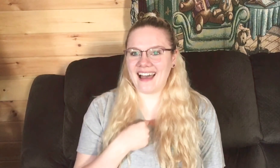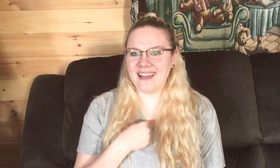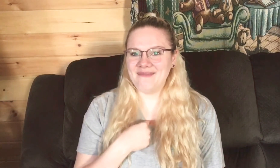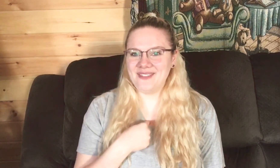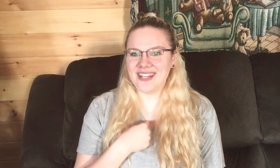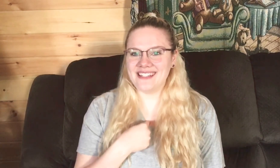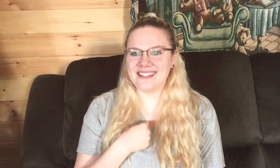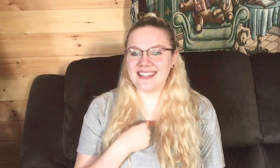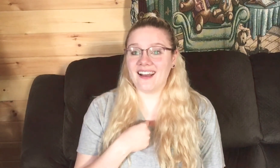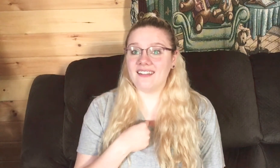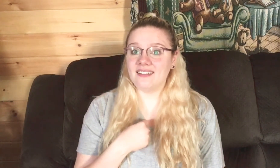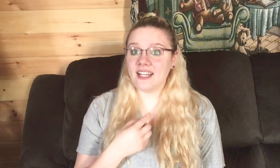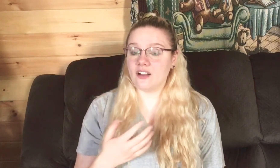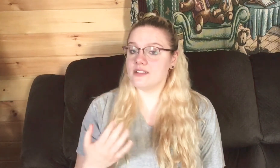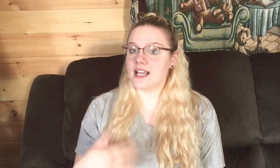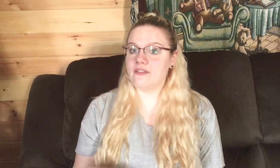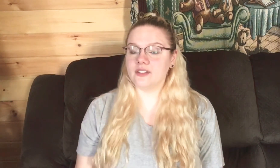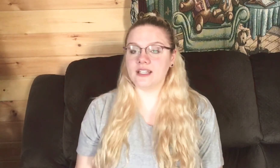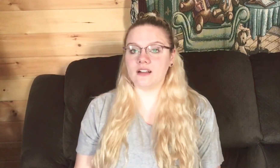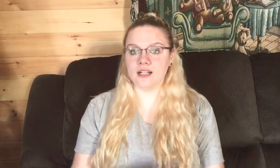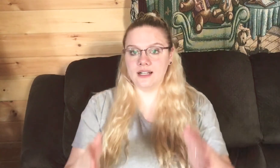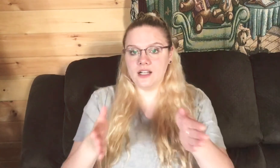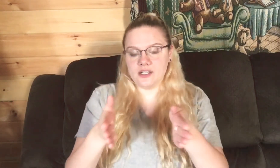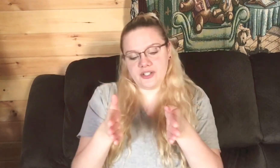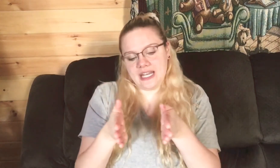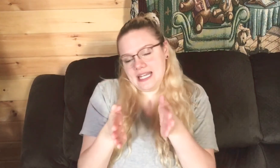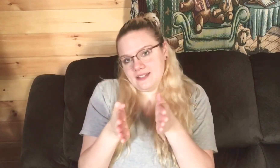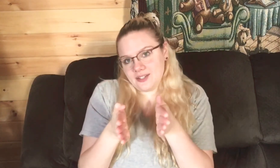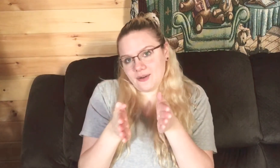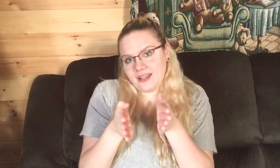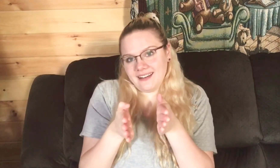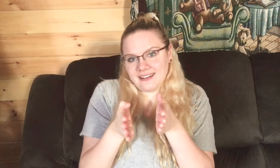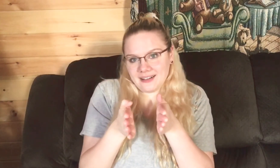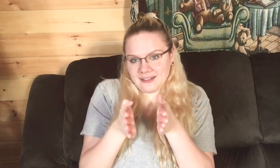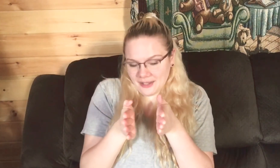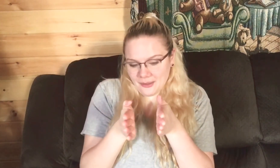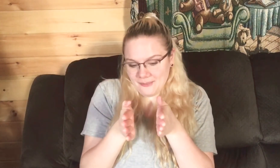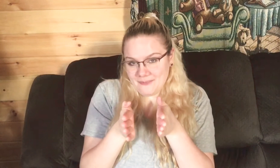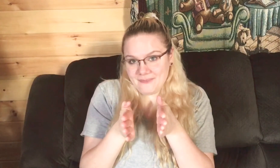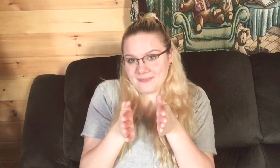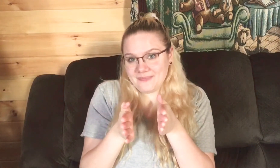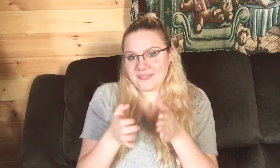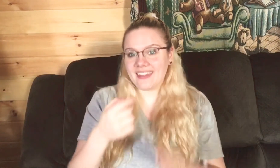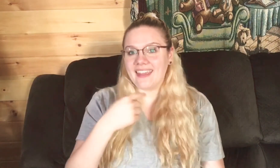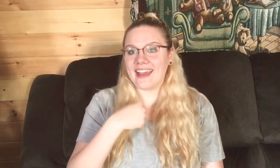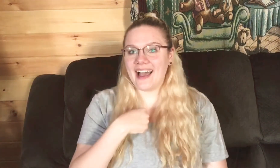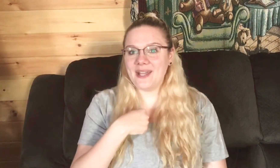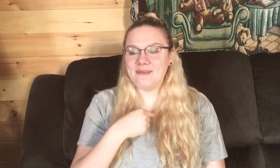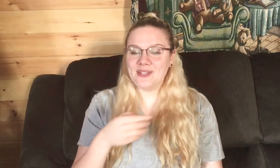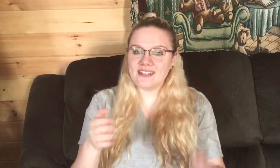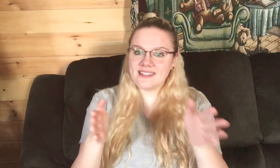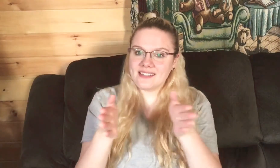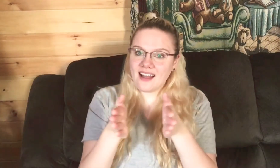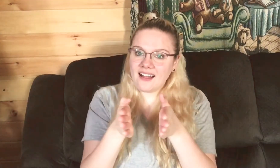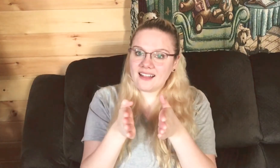I'm just a little. Sign for little. Is your hands showing little? I'm just a